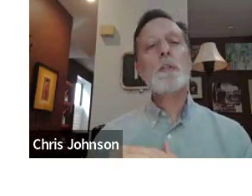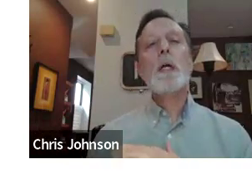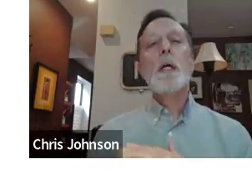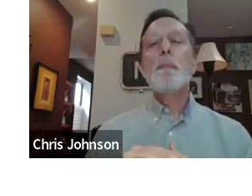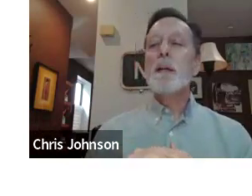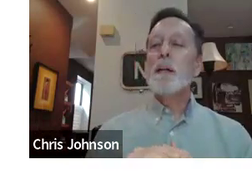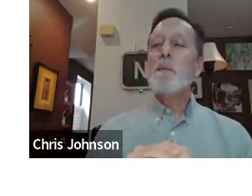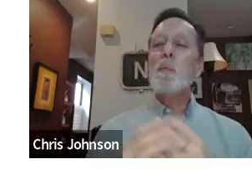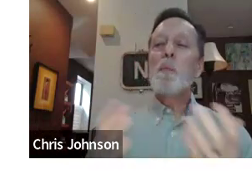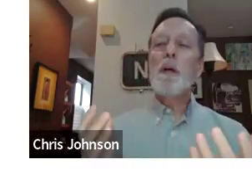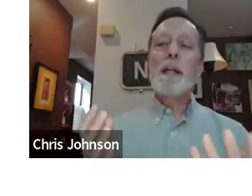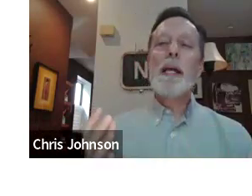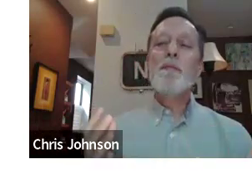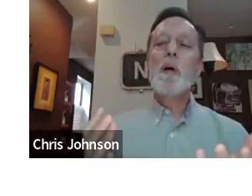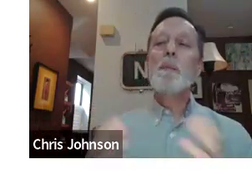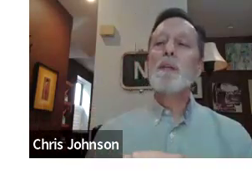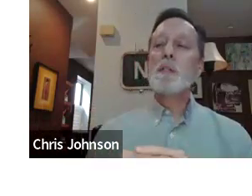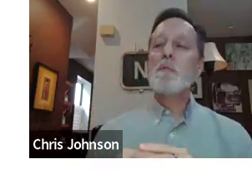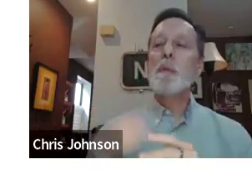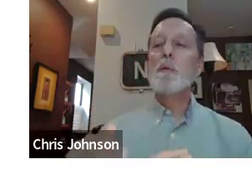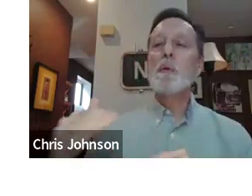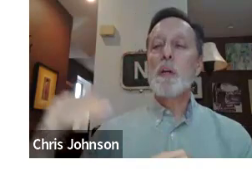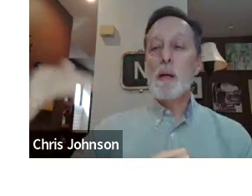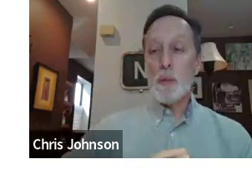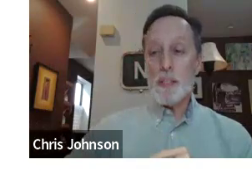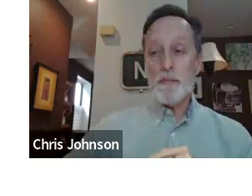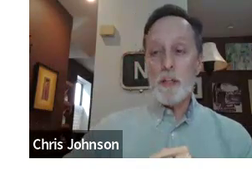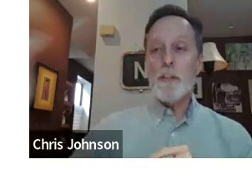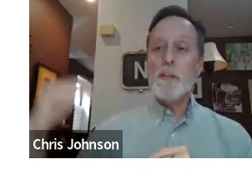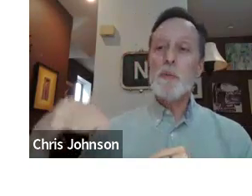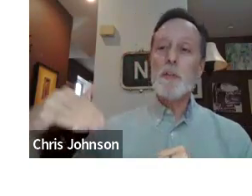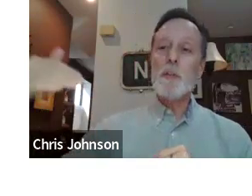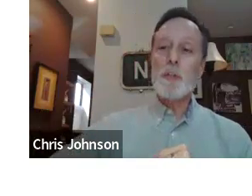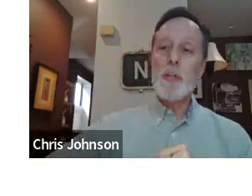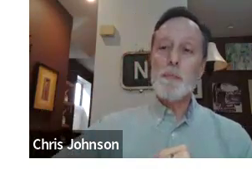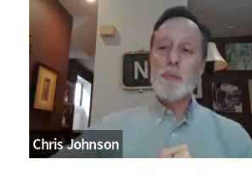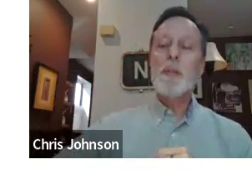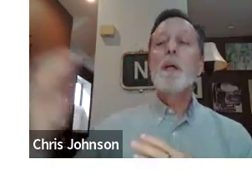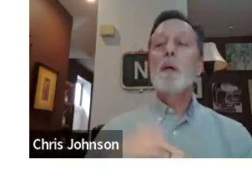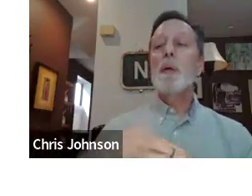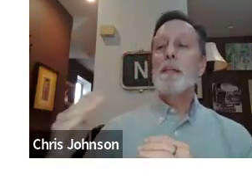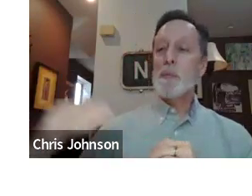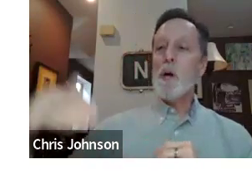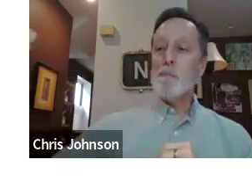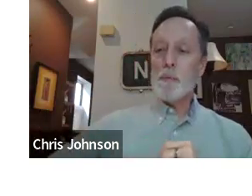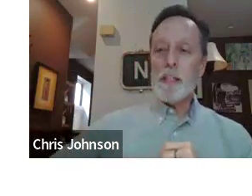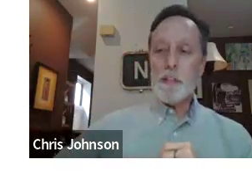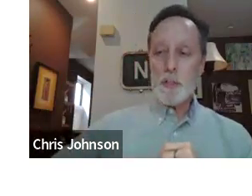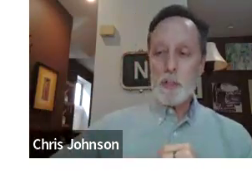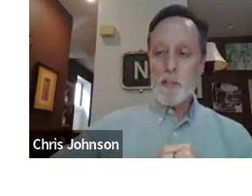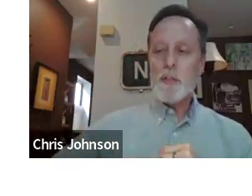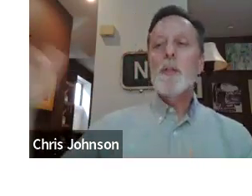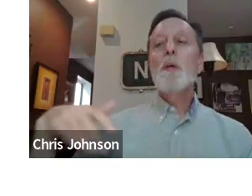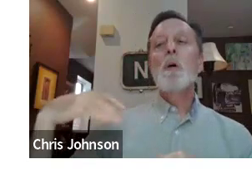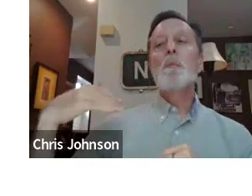insurance coverages. But where it came from is, remember we were talking about Lloyd's of London who insured ships? Okay, that was called